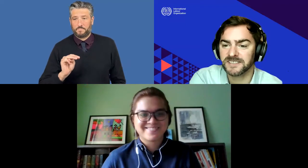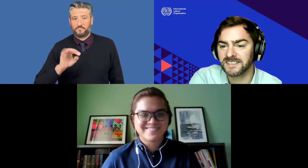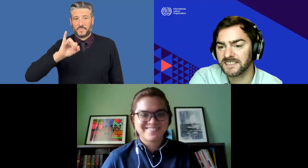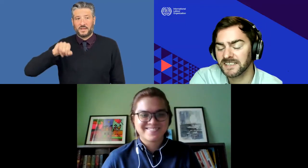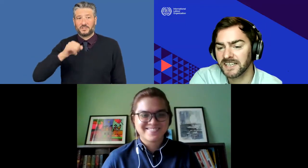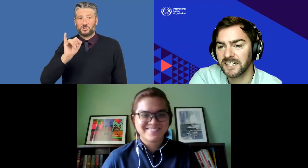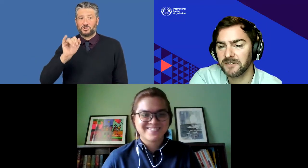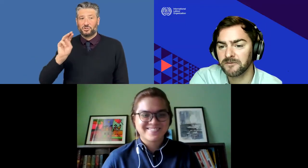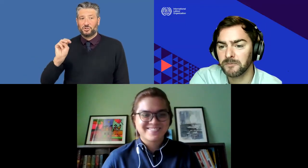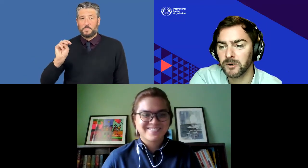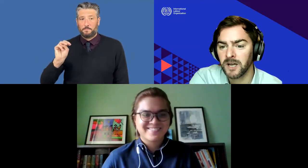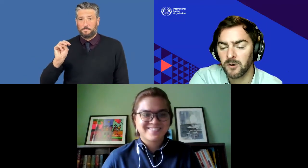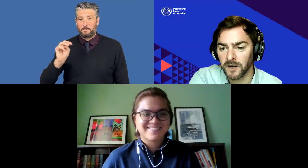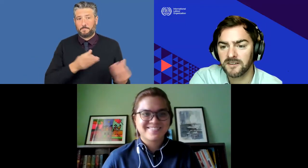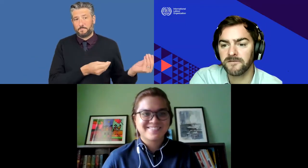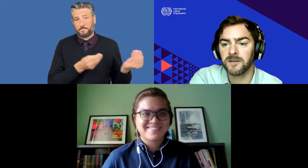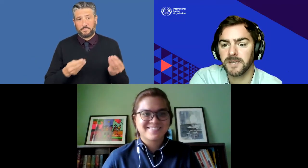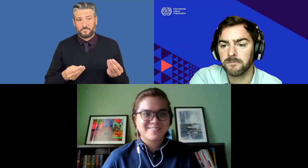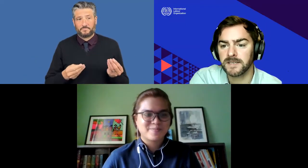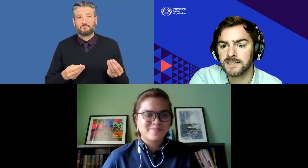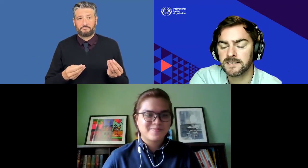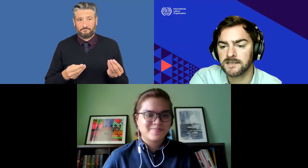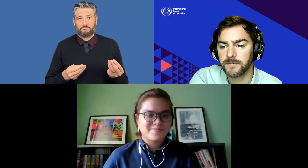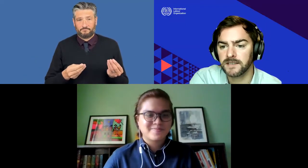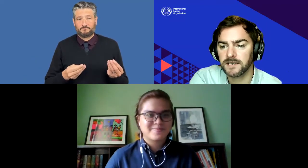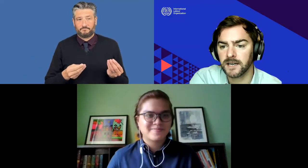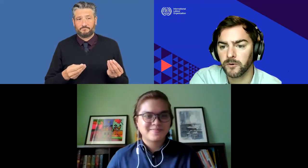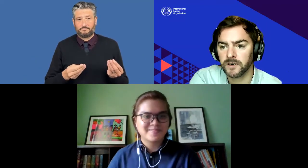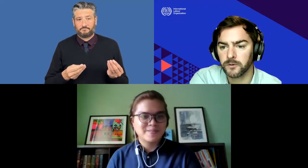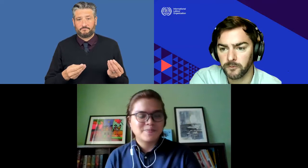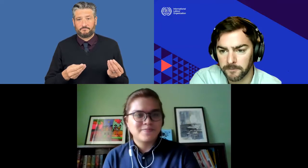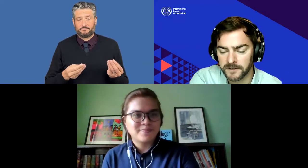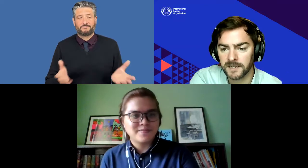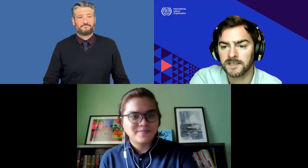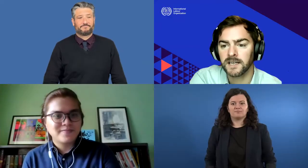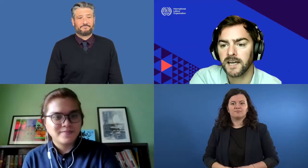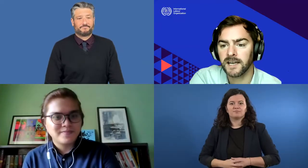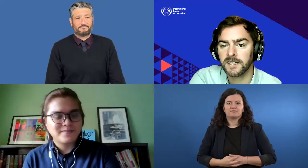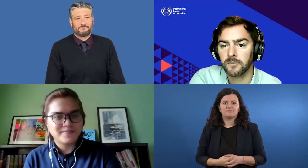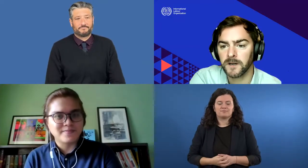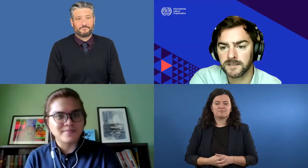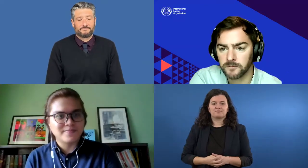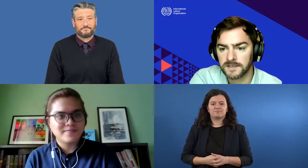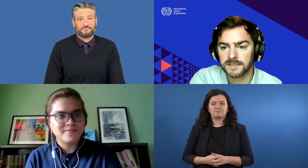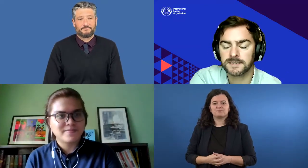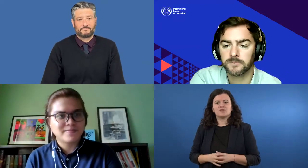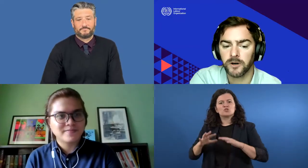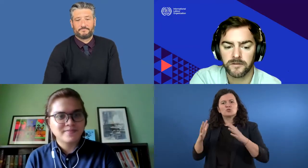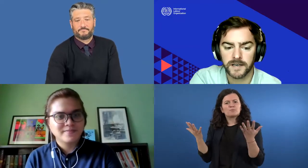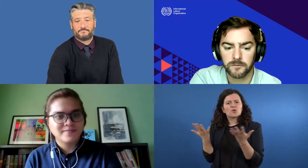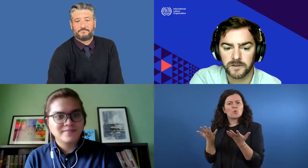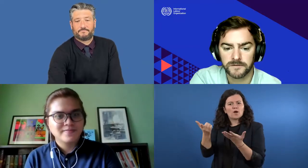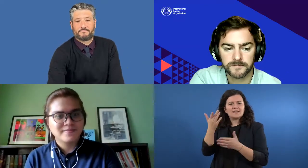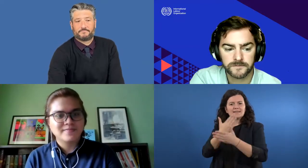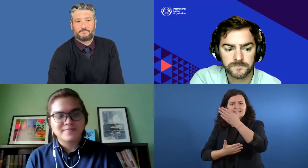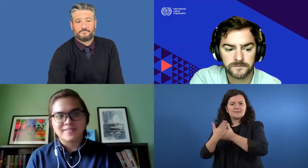are very interested in hearing from you. What is the Philippine Business and Disability Network you represent? And what is the work